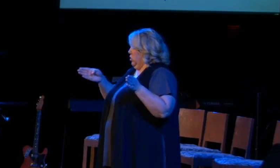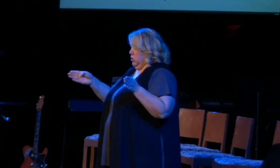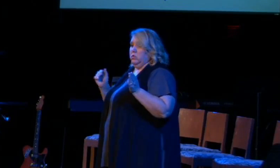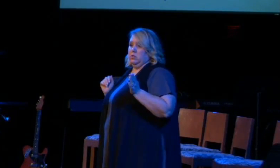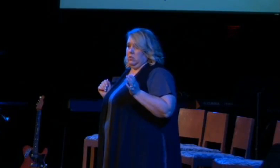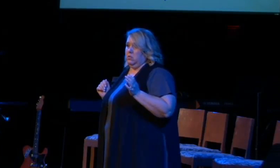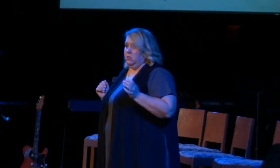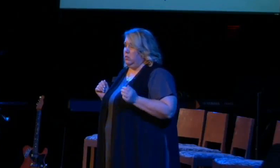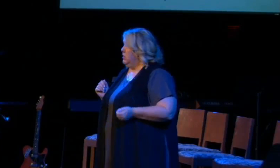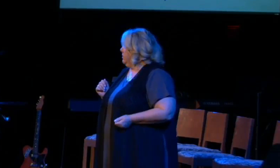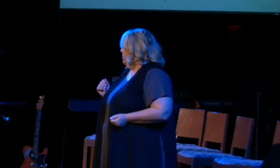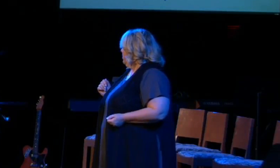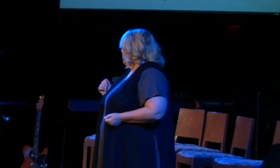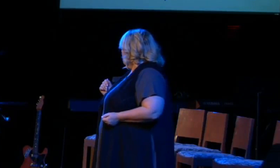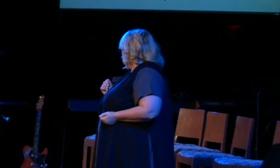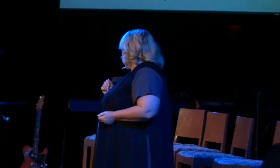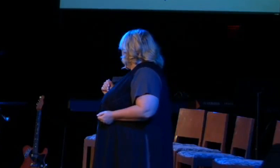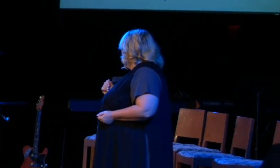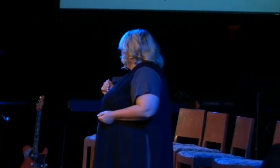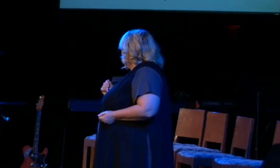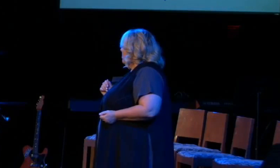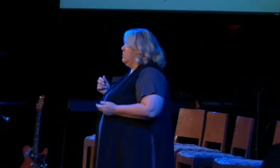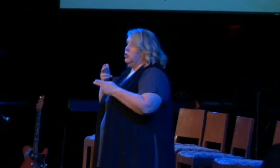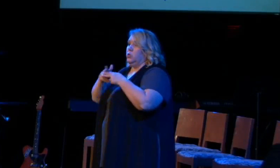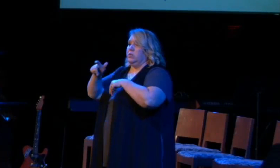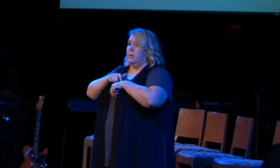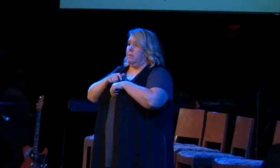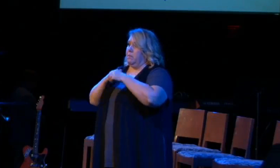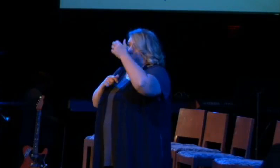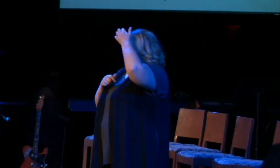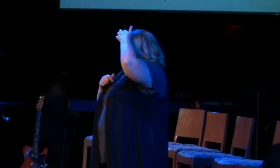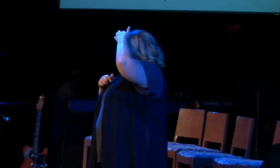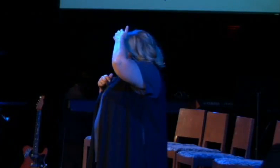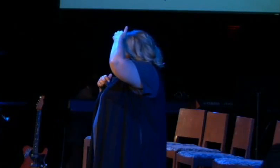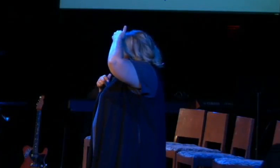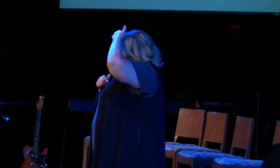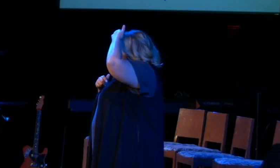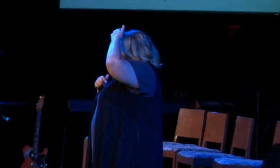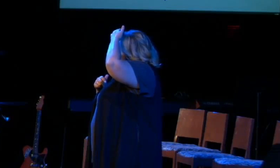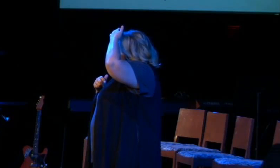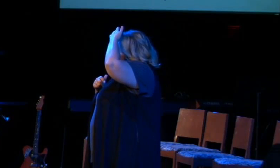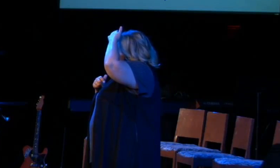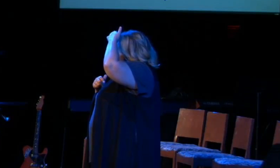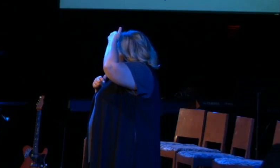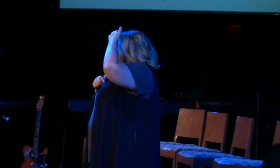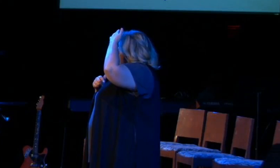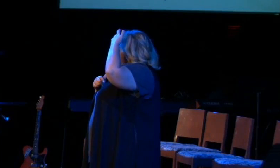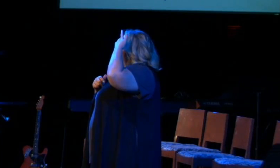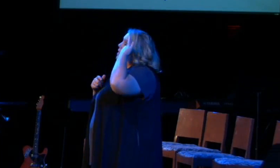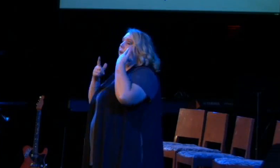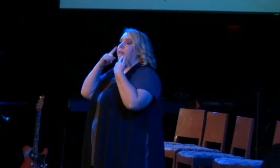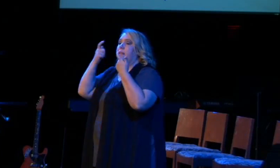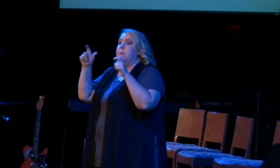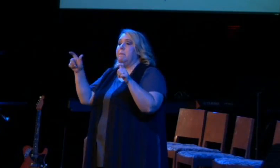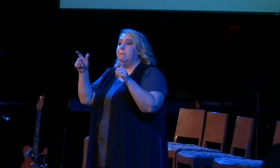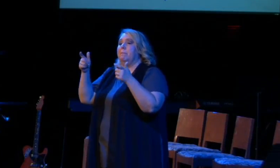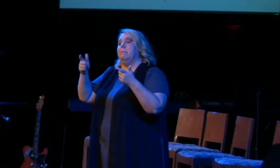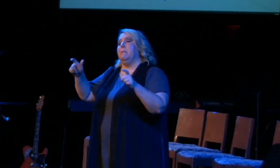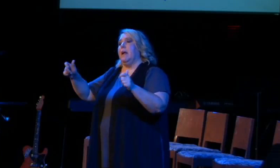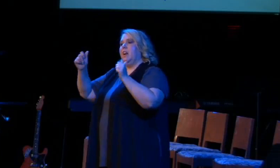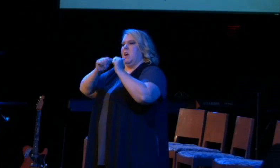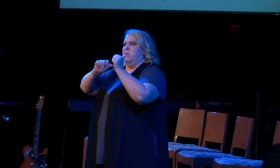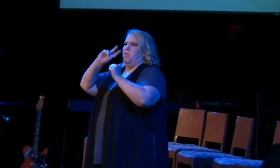because it's a short period of time. And I think basically the main competition, if you will, from a